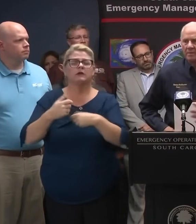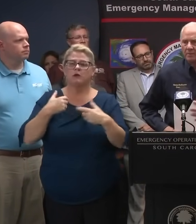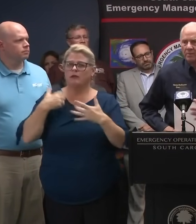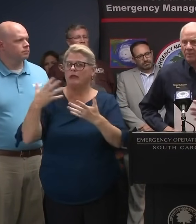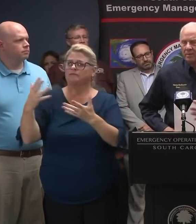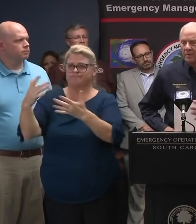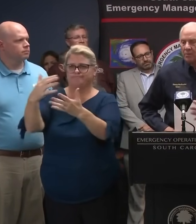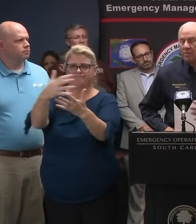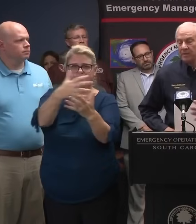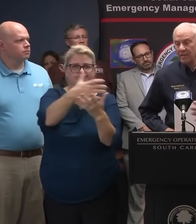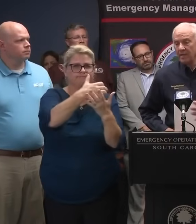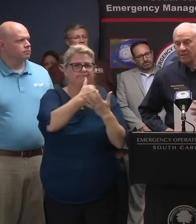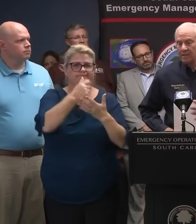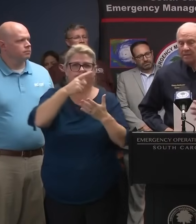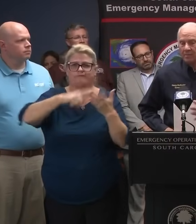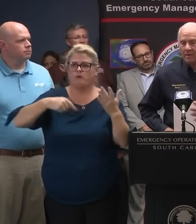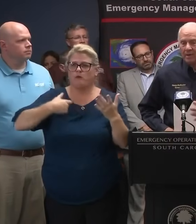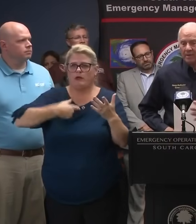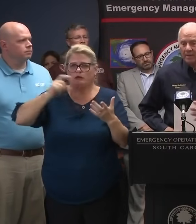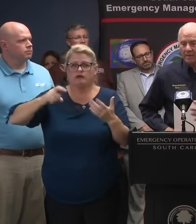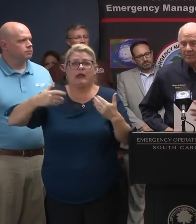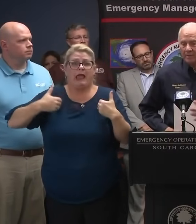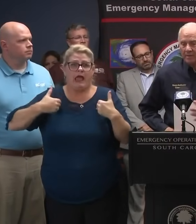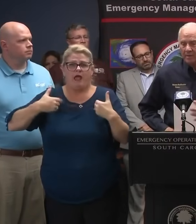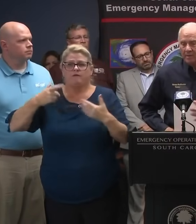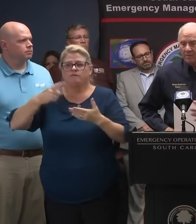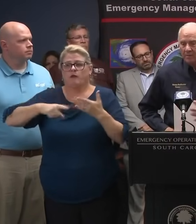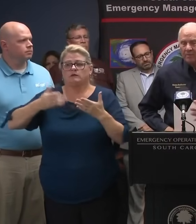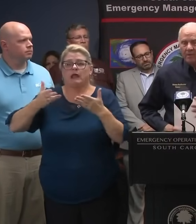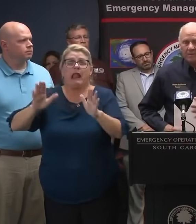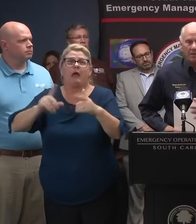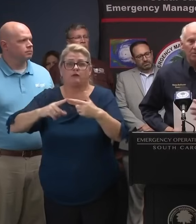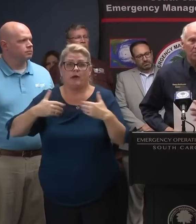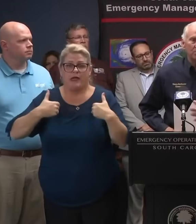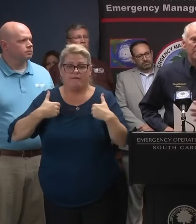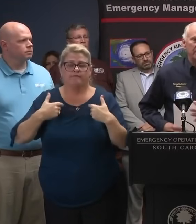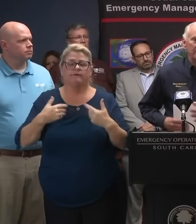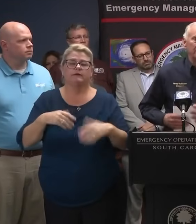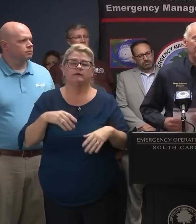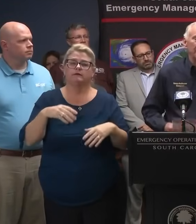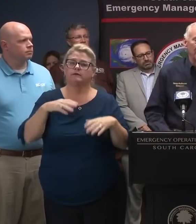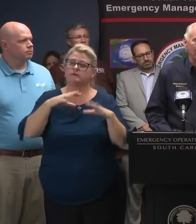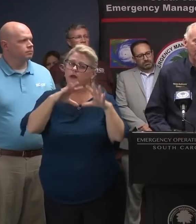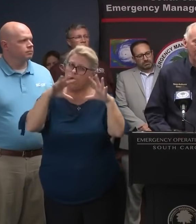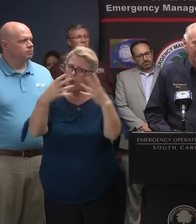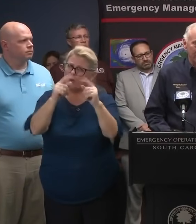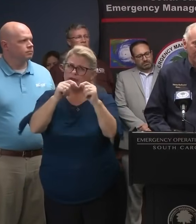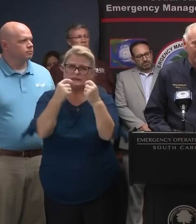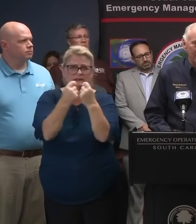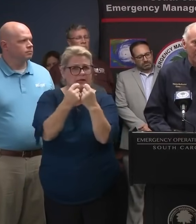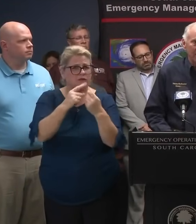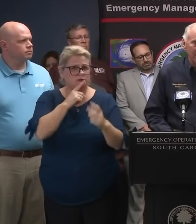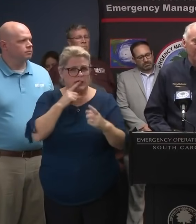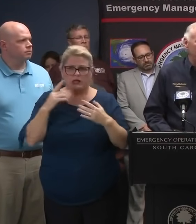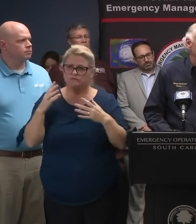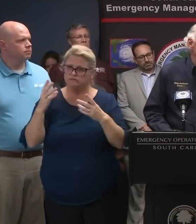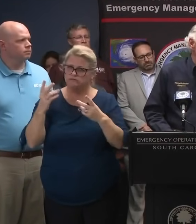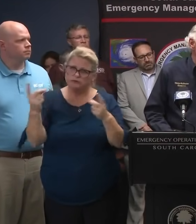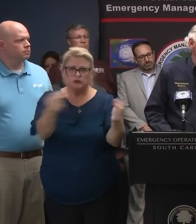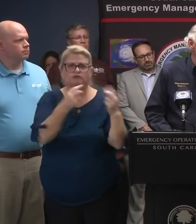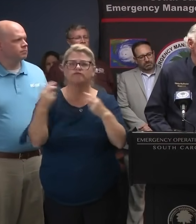whatever we're entitled to have or allowed to have. And we've got the whole team on the field.